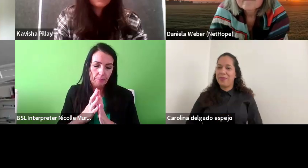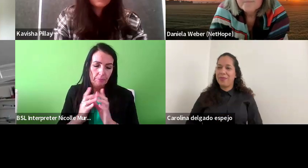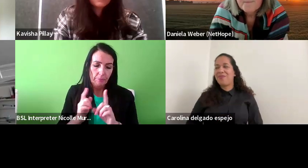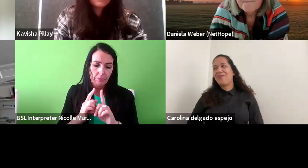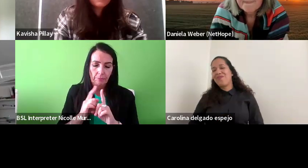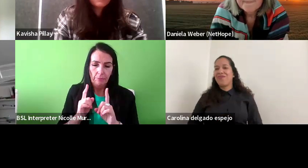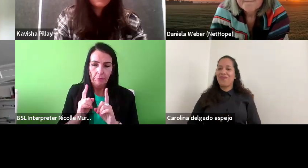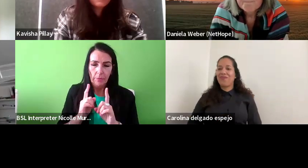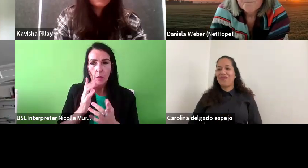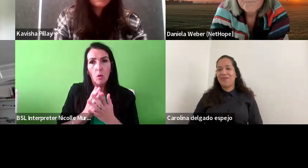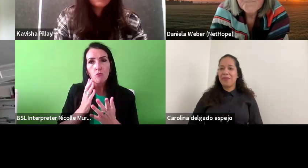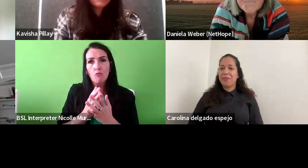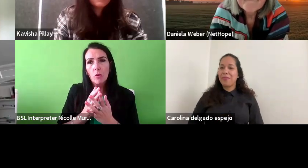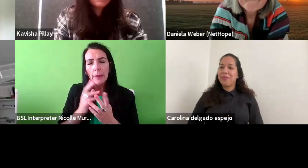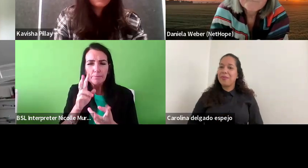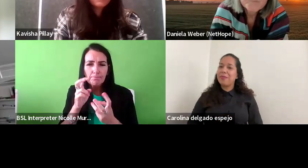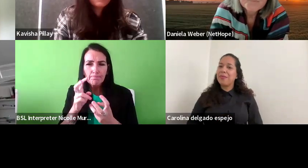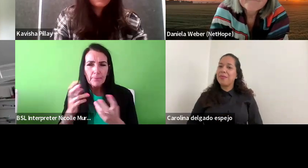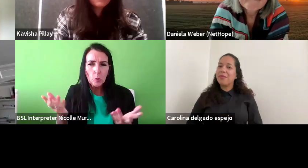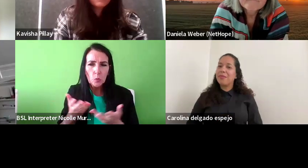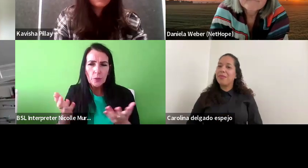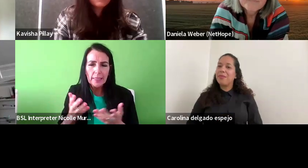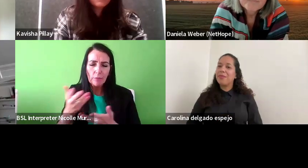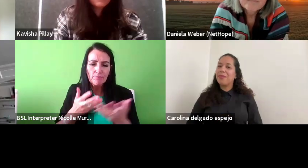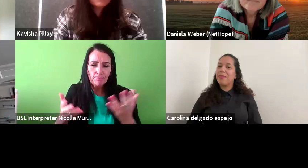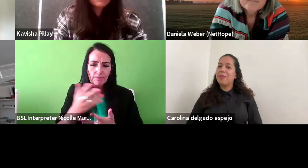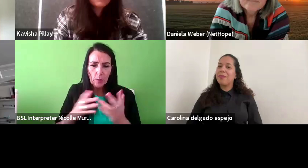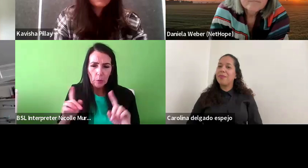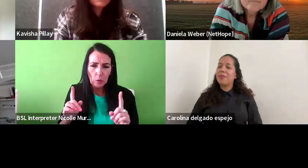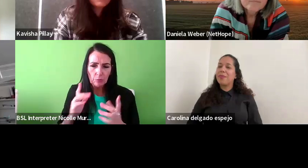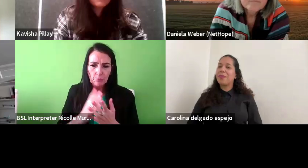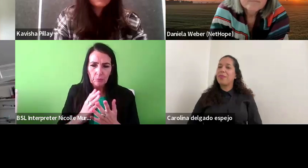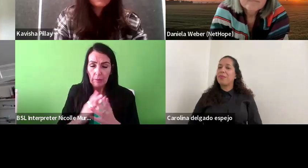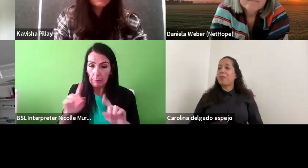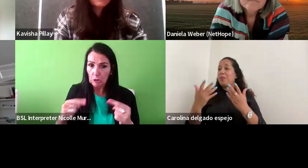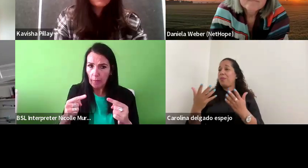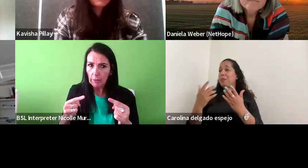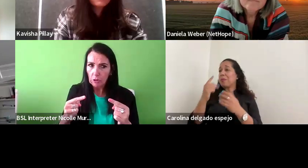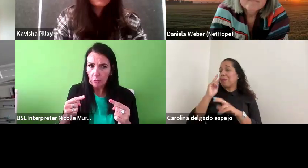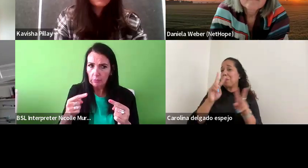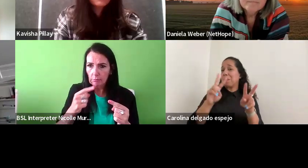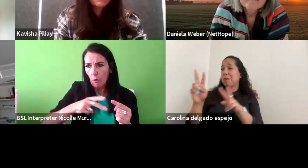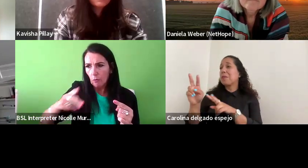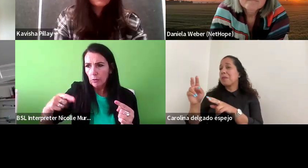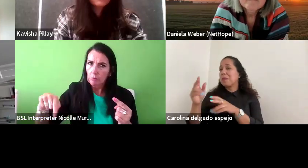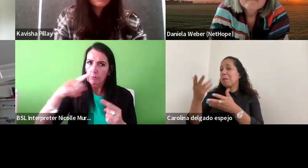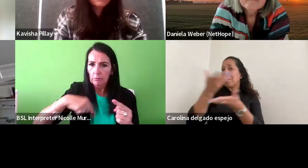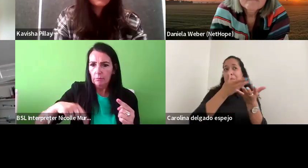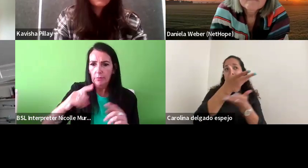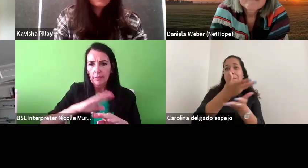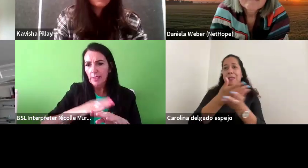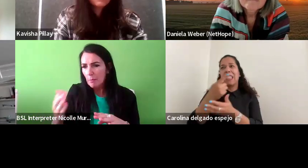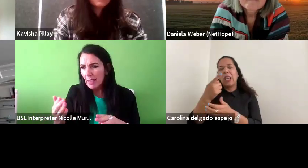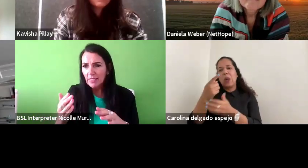so what I'm really picking up from this conversation is that the challenges are common, whether you're humanitarian development,